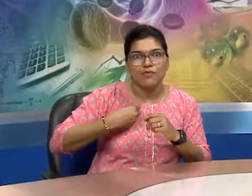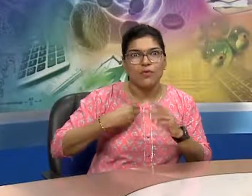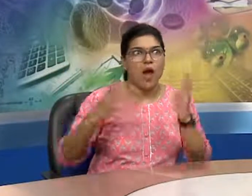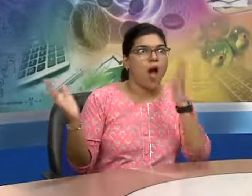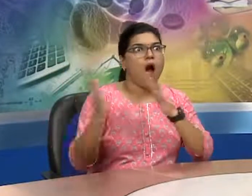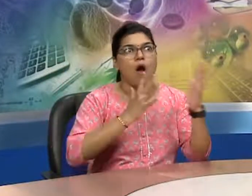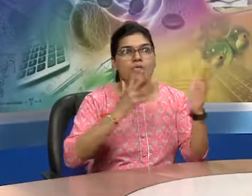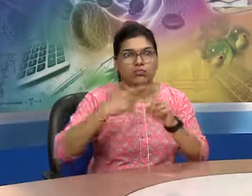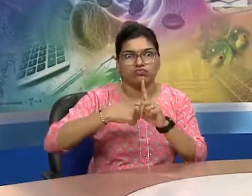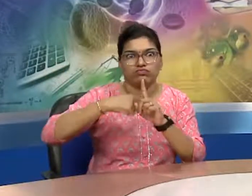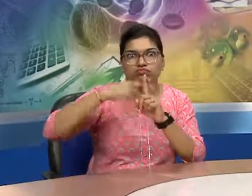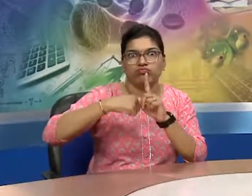they make